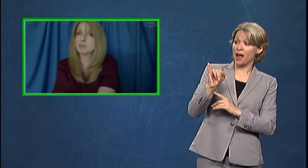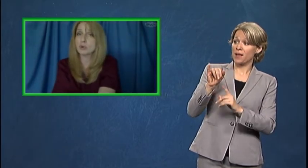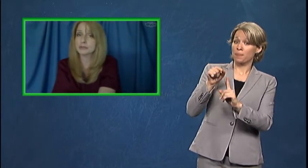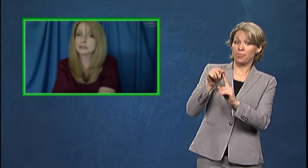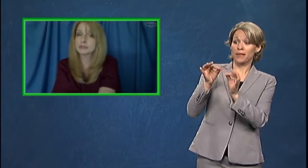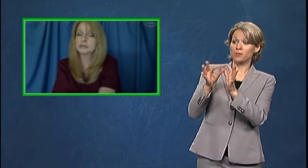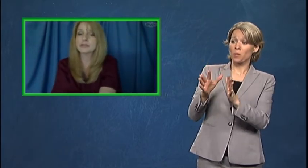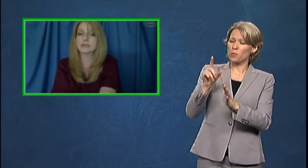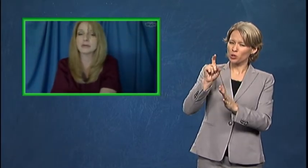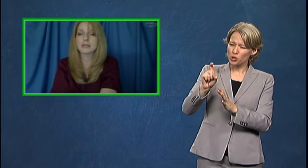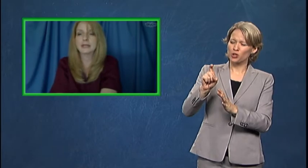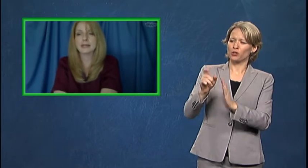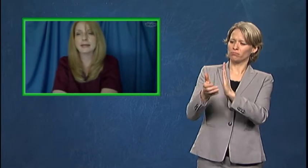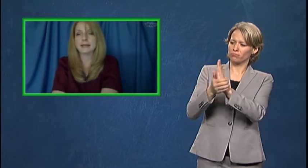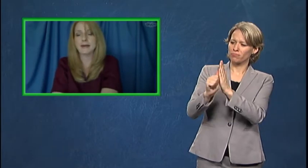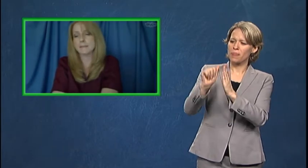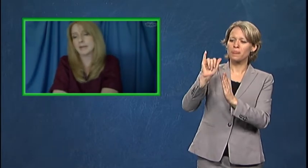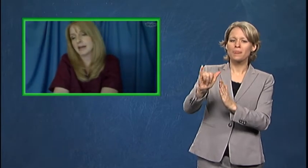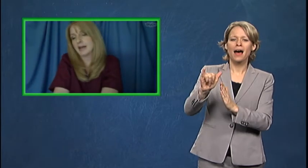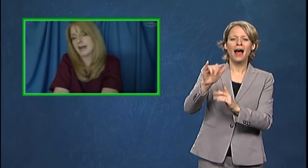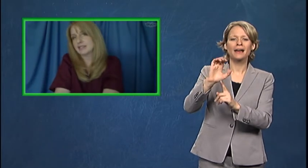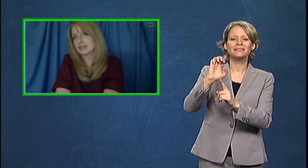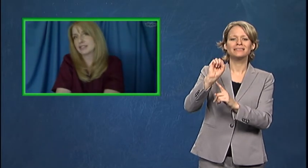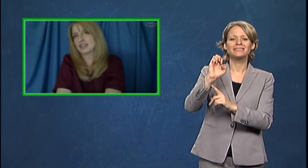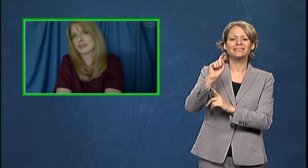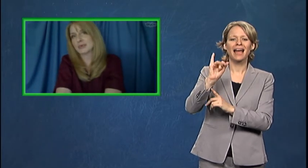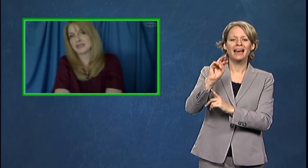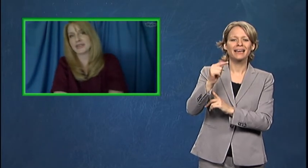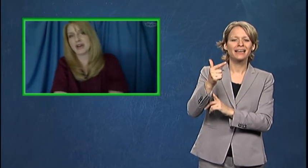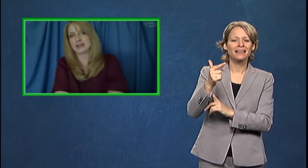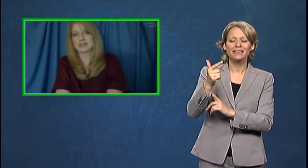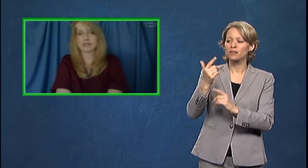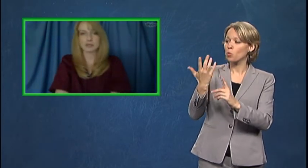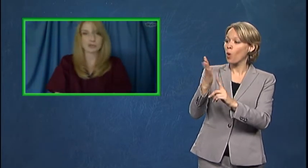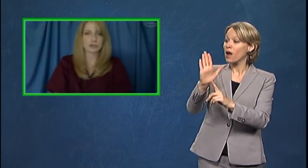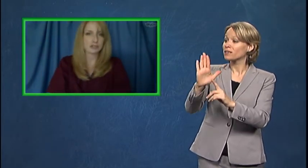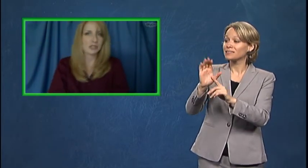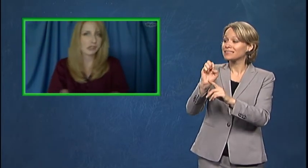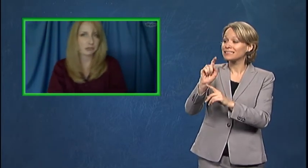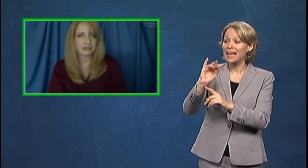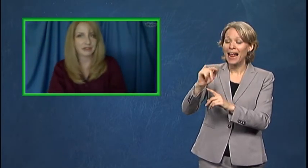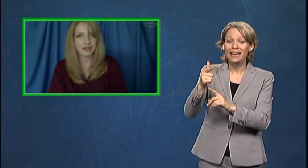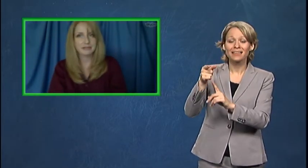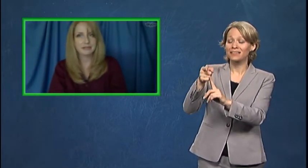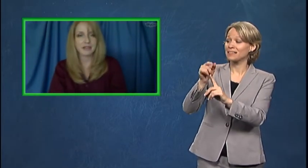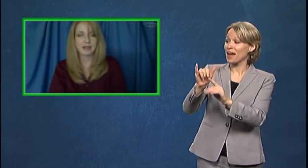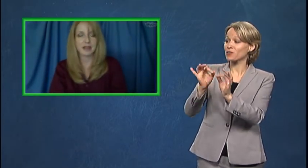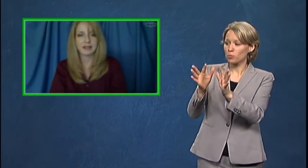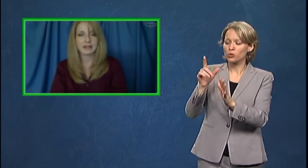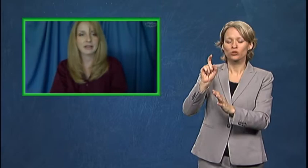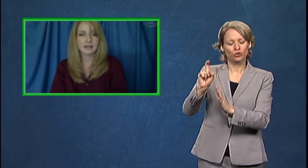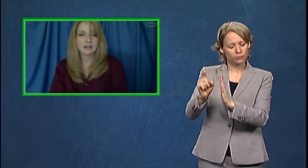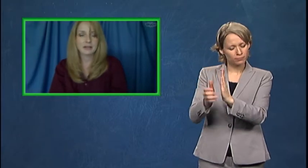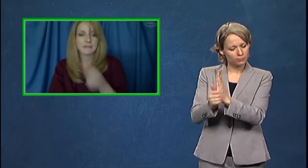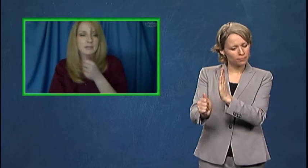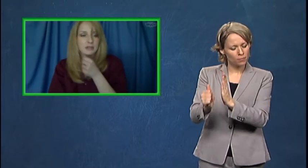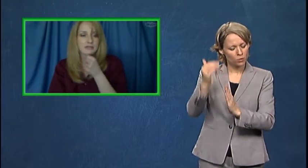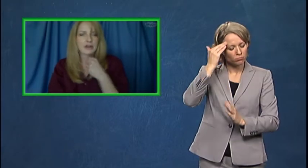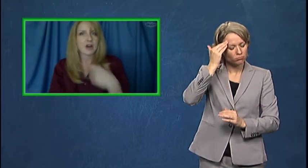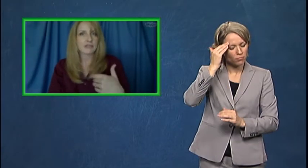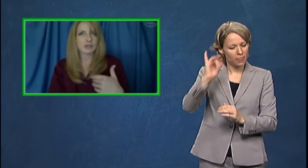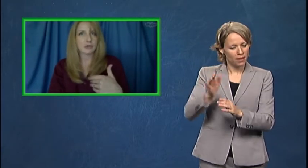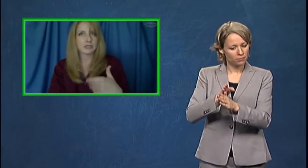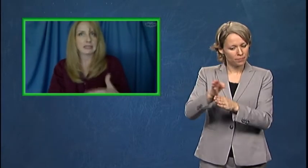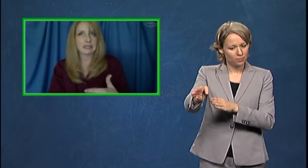was important. So I haven't touched on whether or not an interpreter should be certified, and